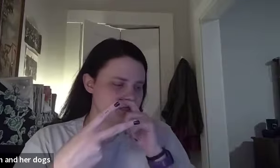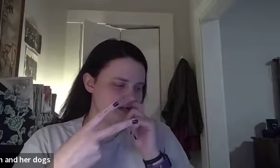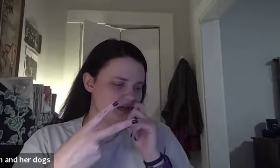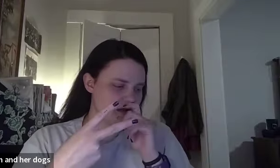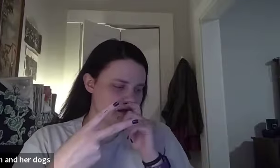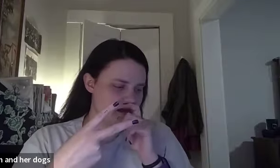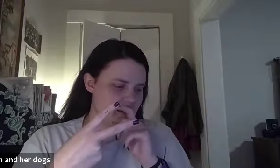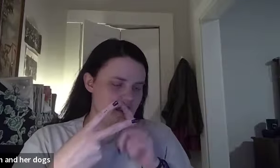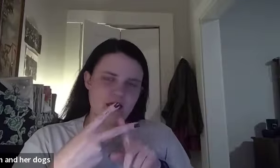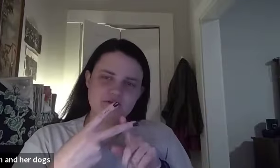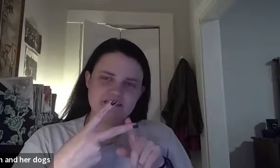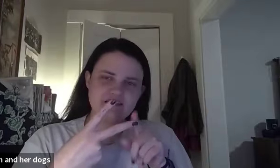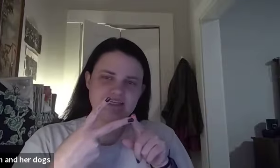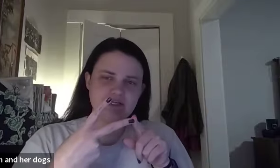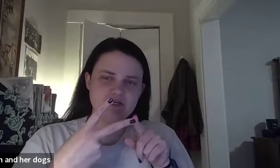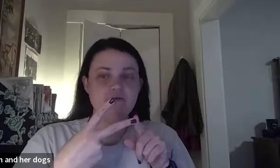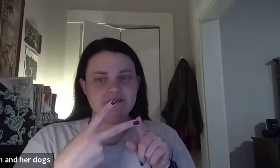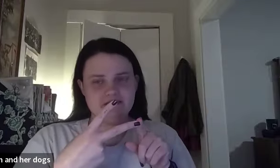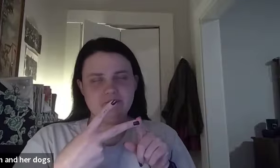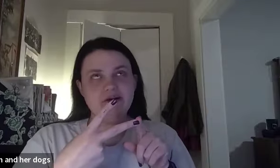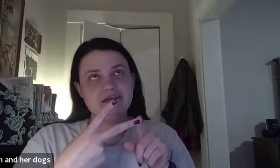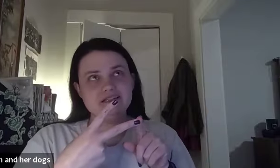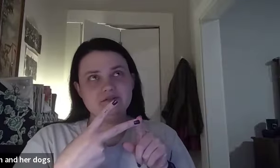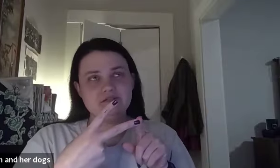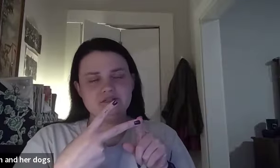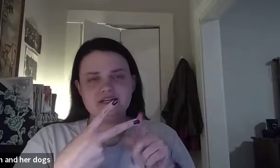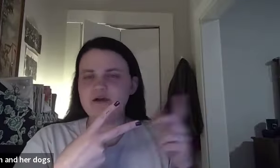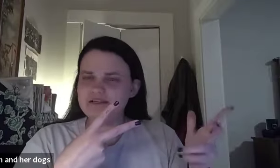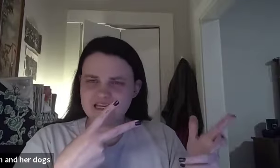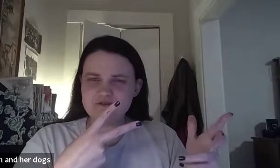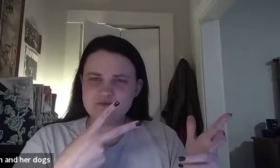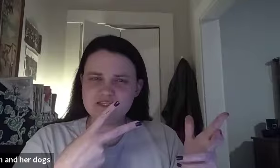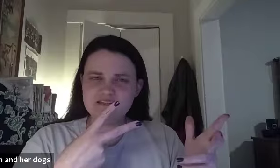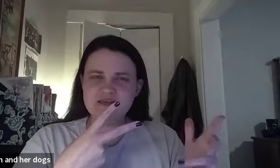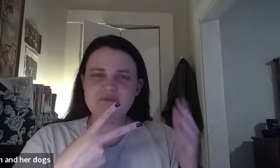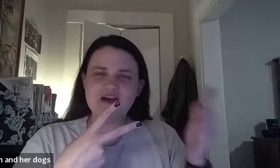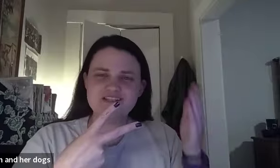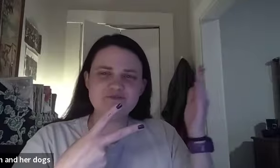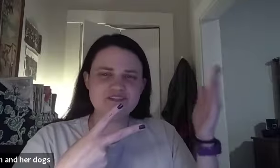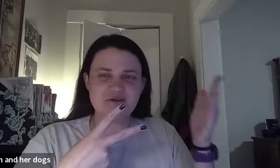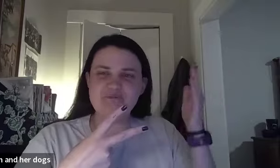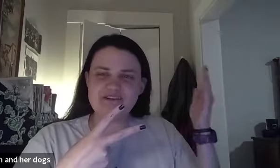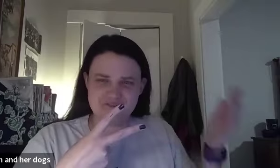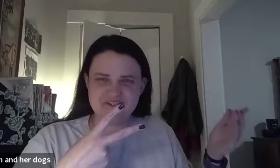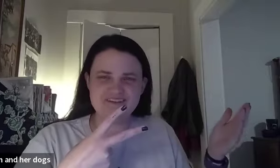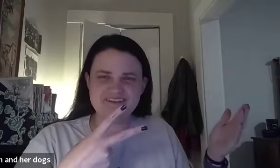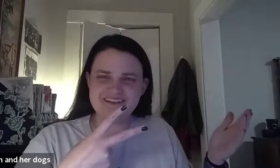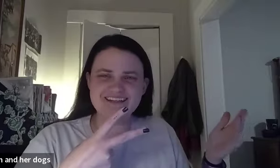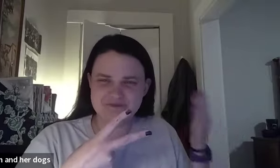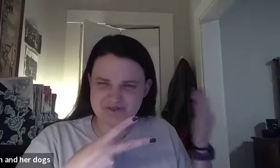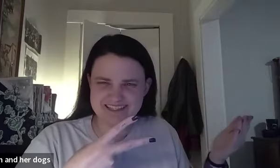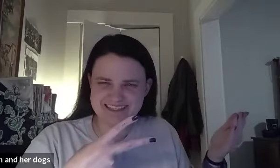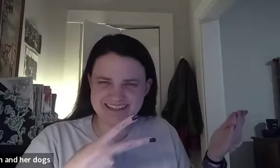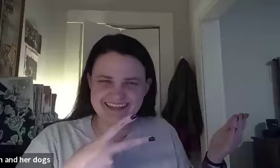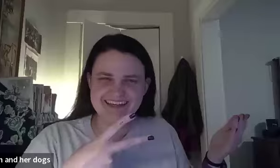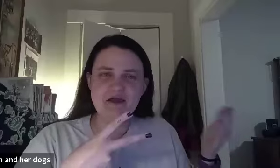one, I recently learned, not recent. Well, I guess it was recent. I always say it was recently because it was like when we first started this class, it was recently.